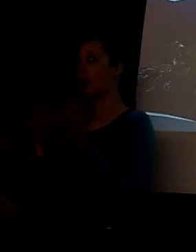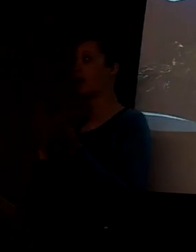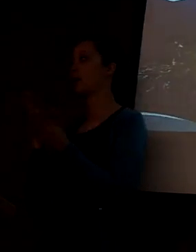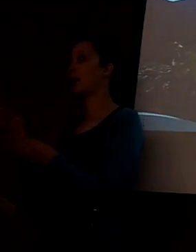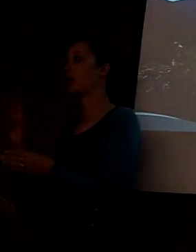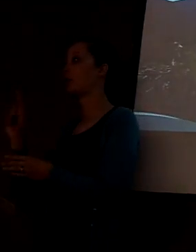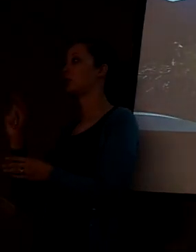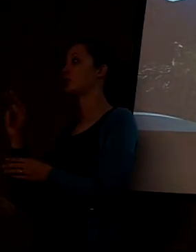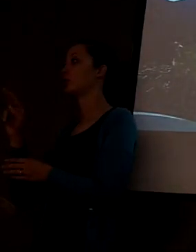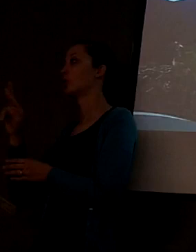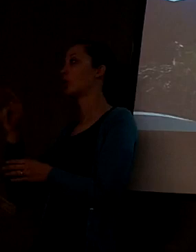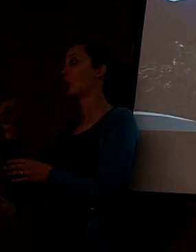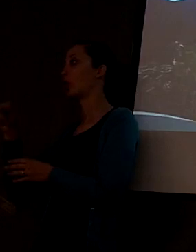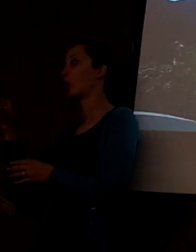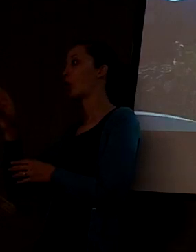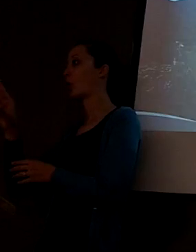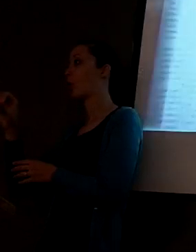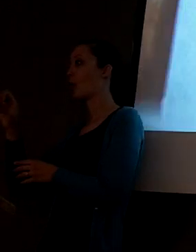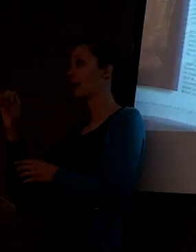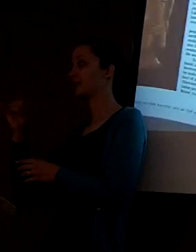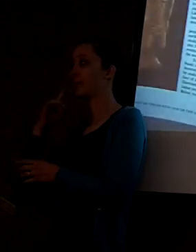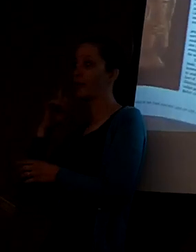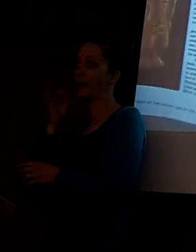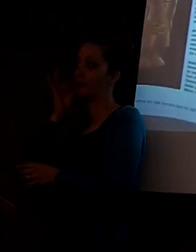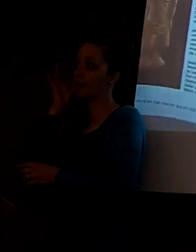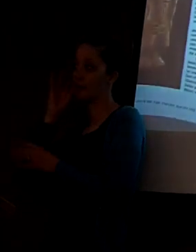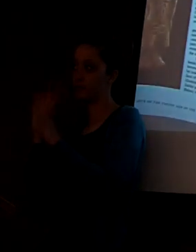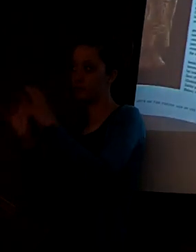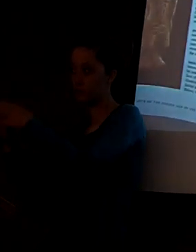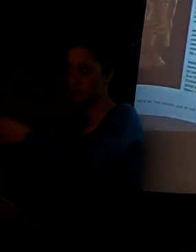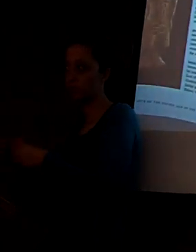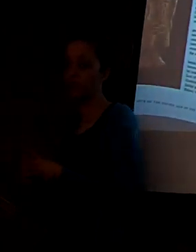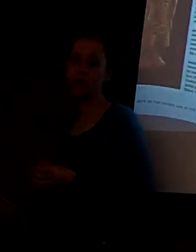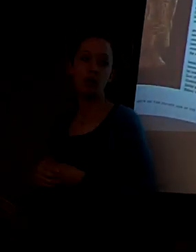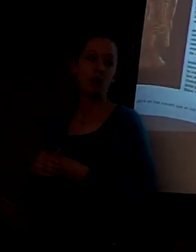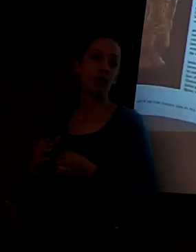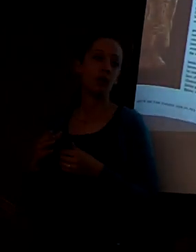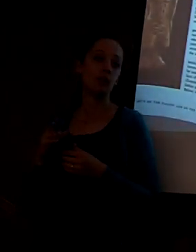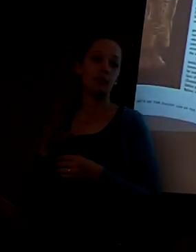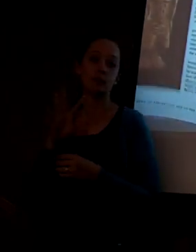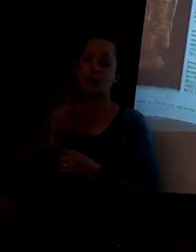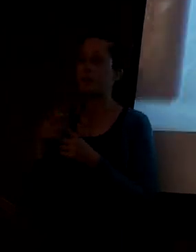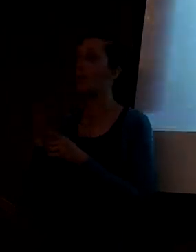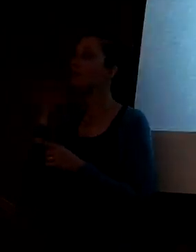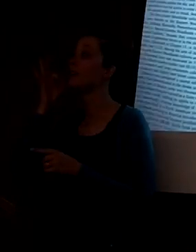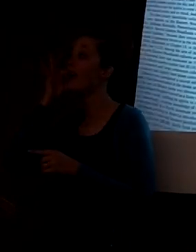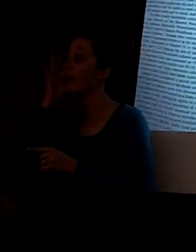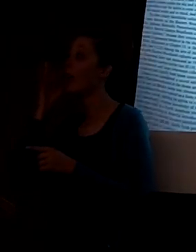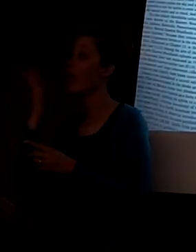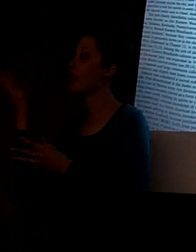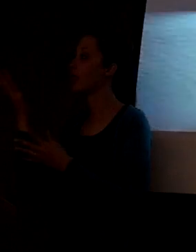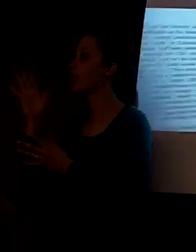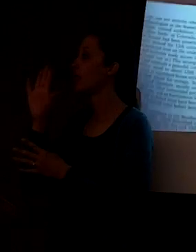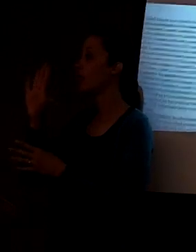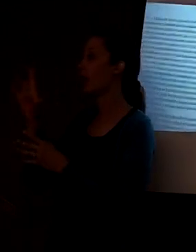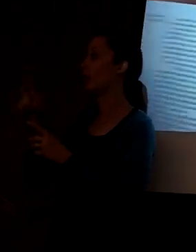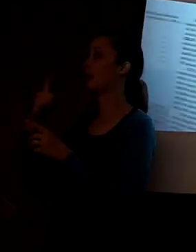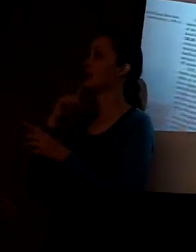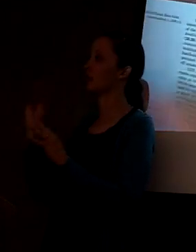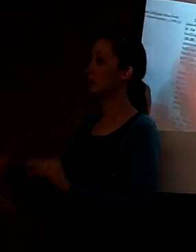at Machu Picchu, and talked about the Native Americans and their need to decorate